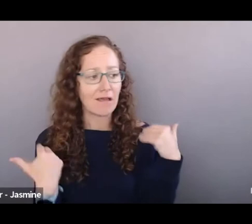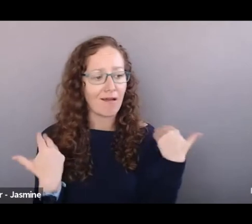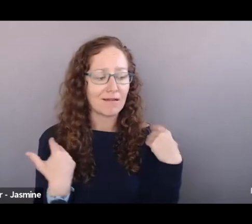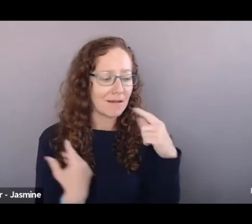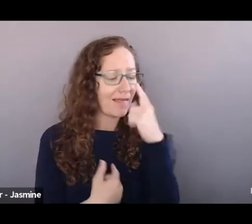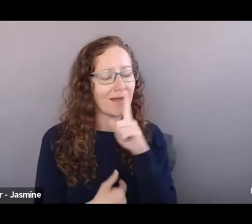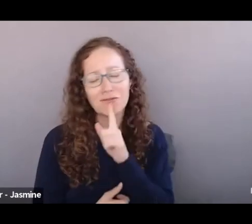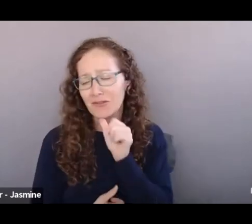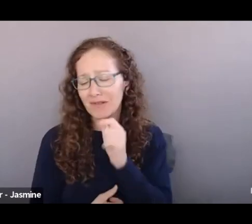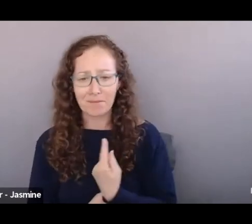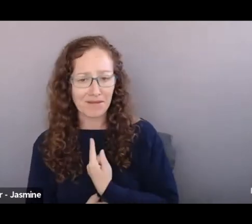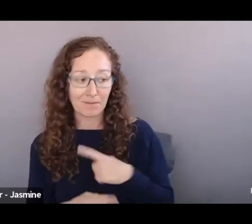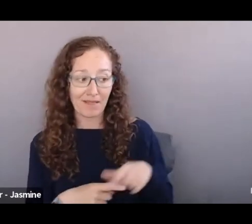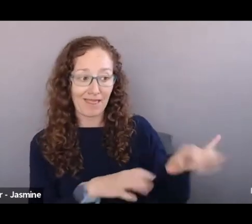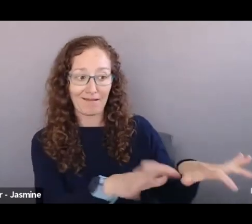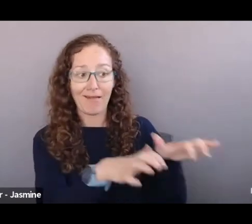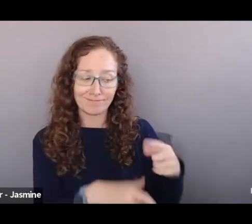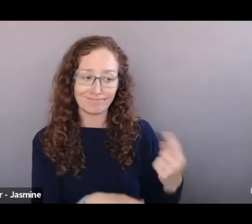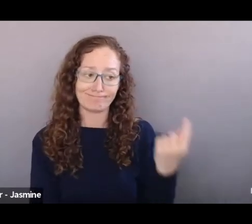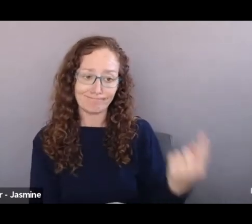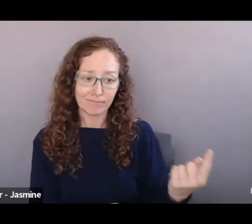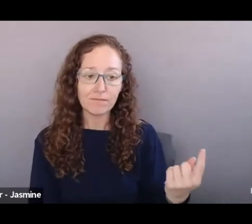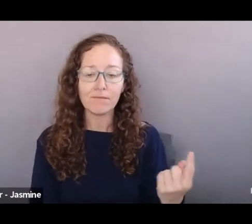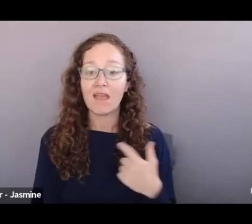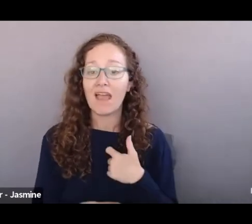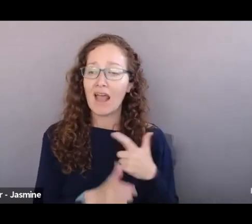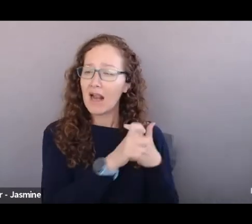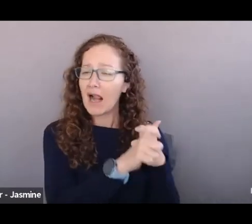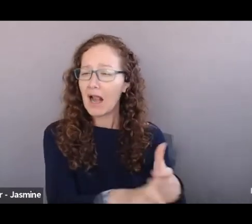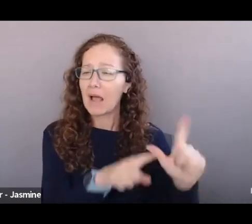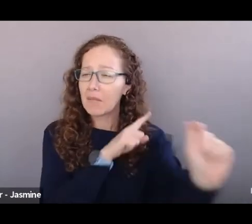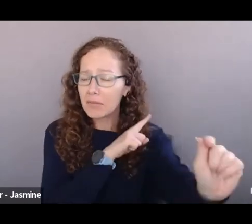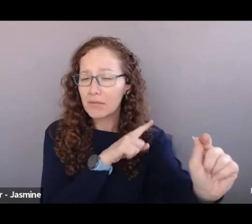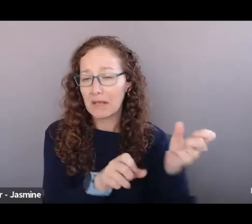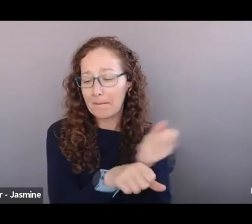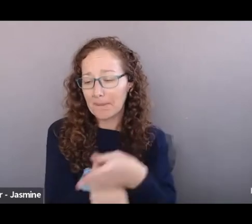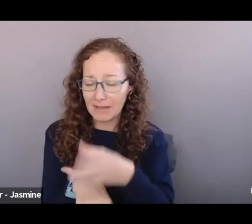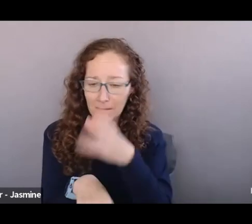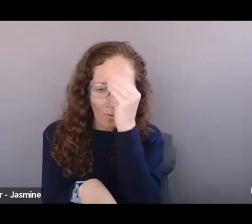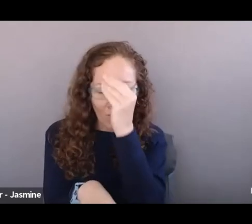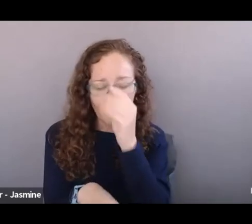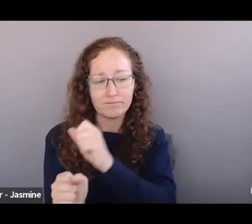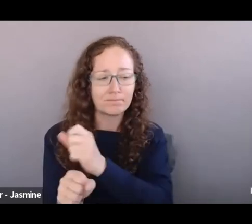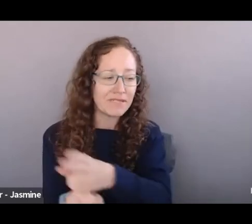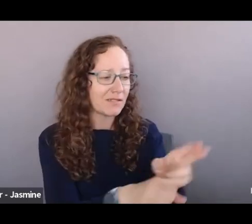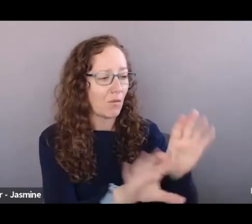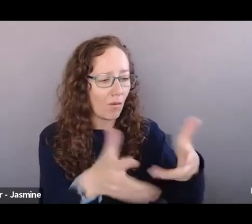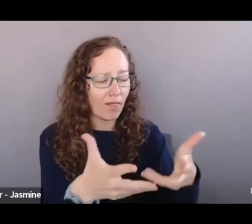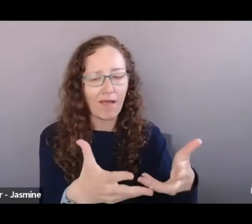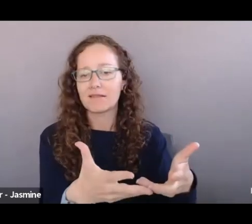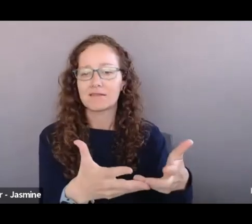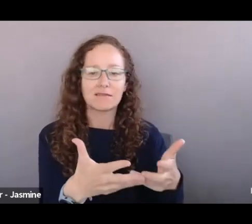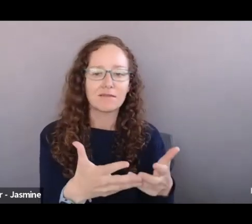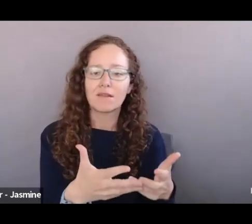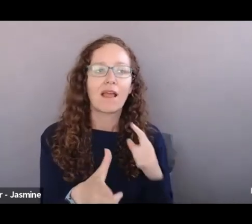than anyone else in the third grade, even the boys. And when I ran, I felt free as the wind. Until